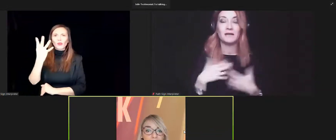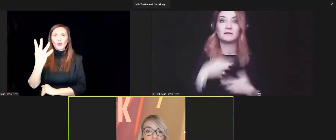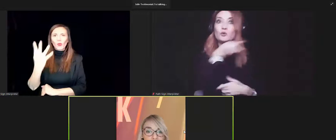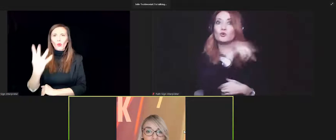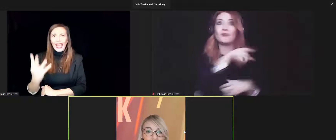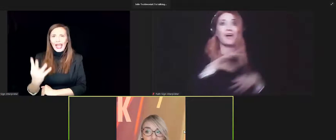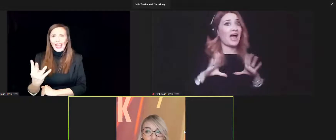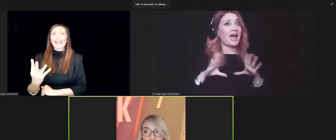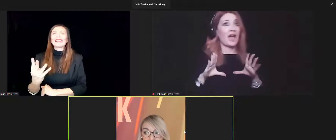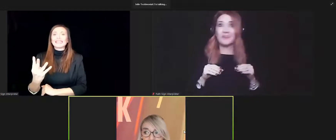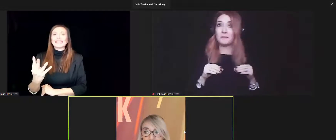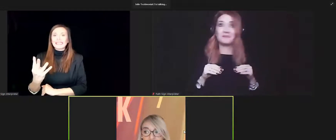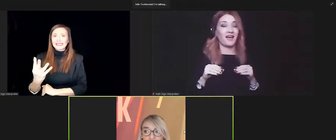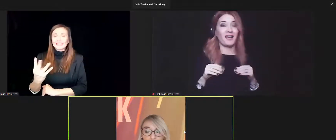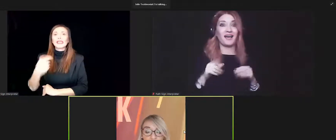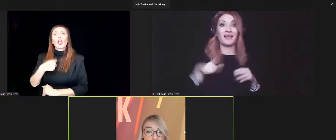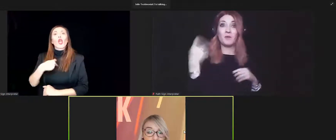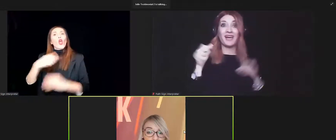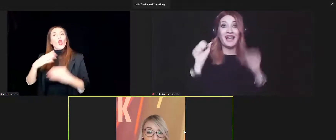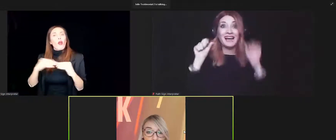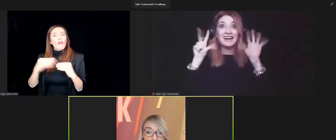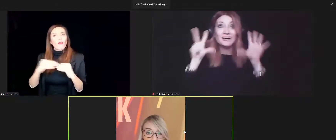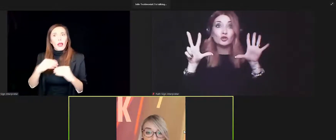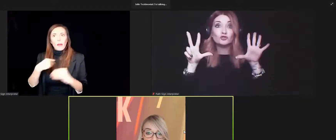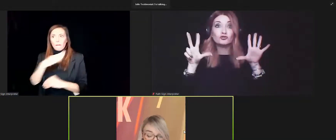I spend my weekend for